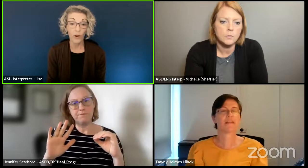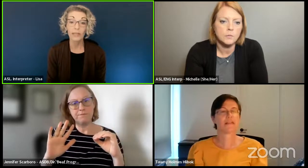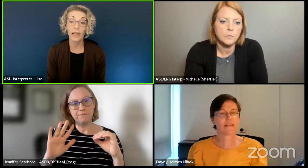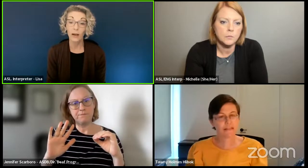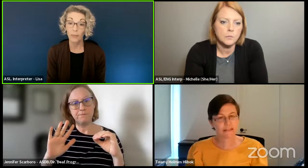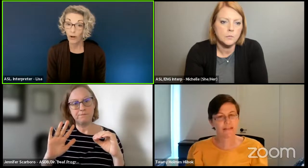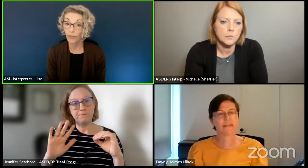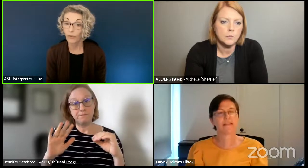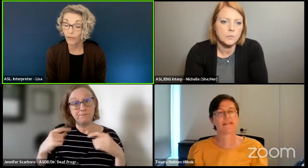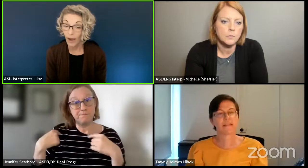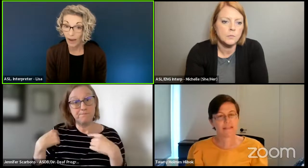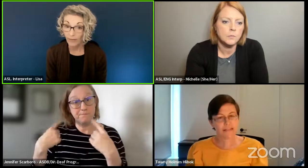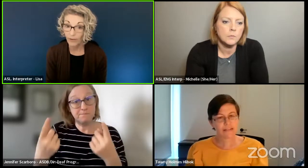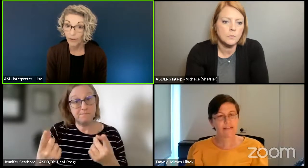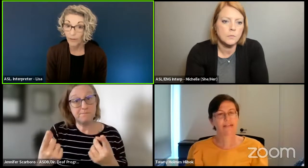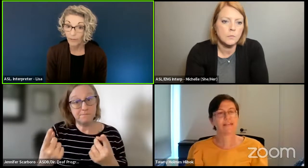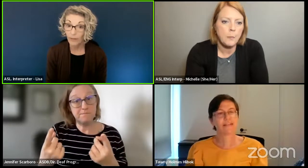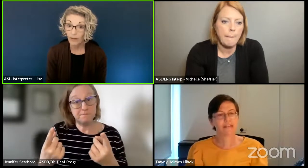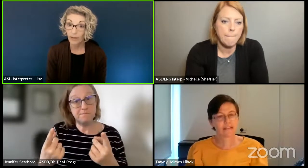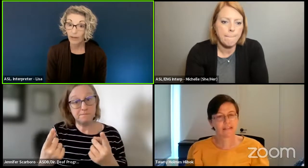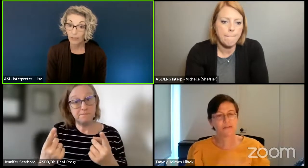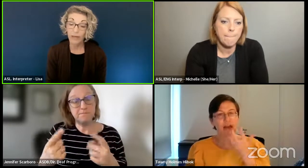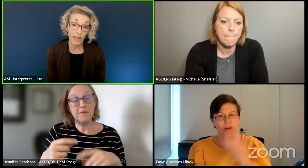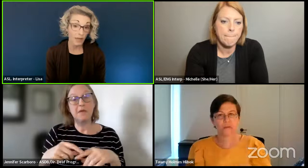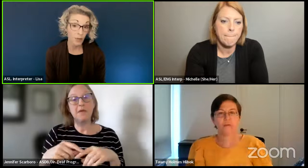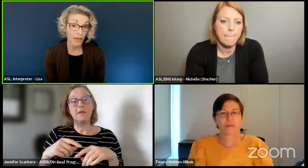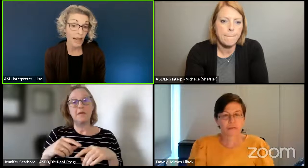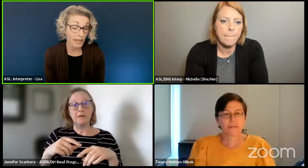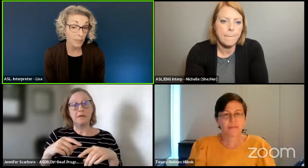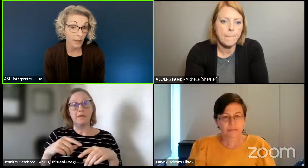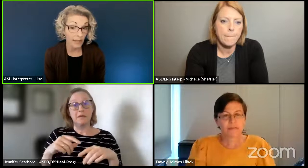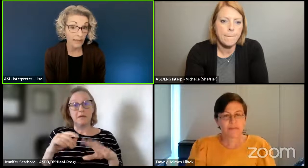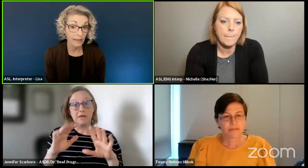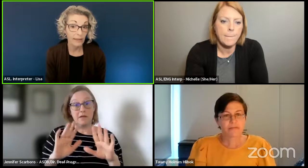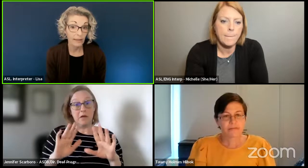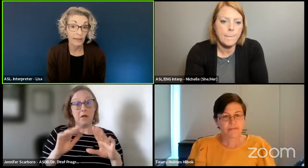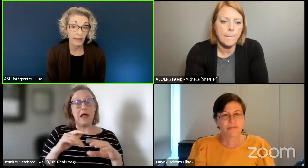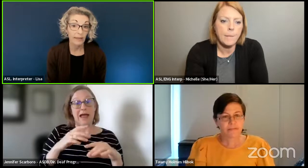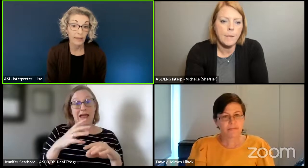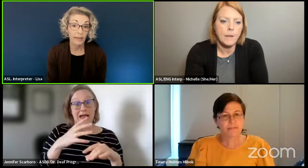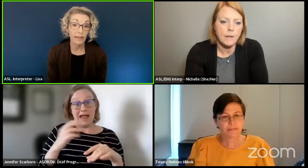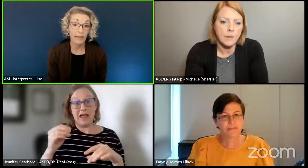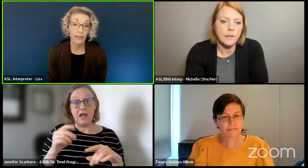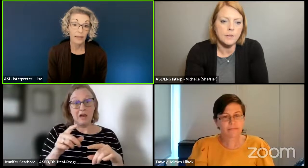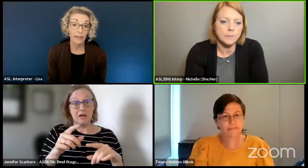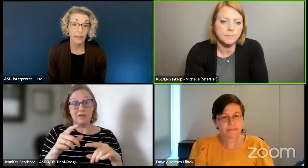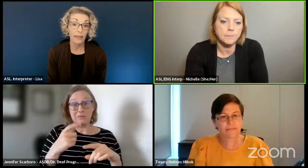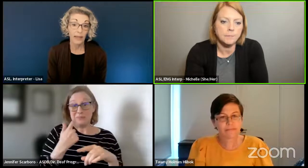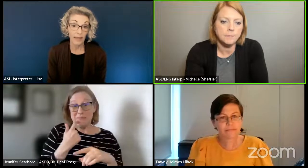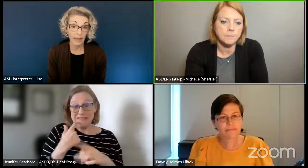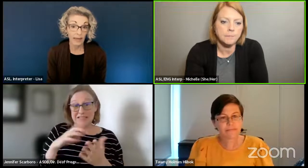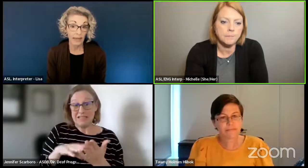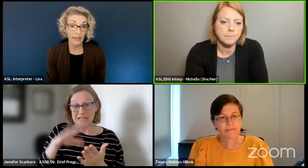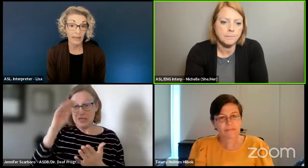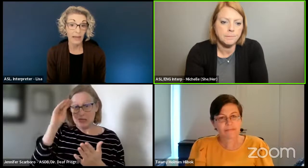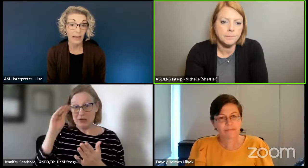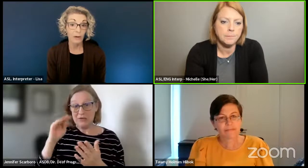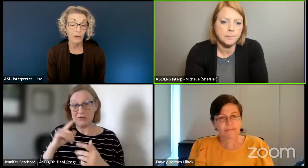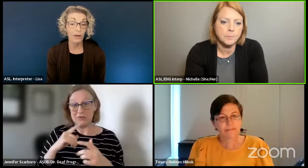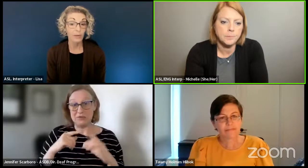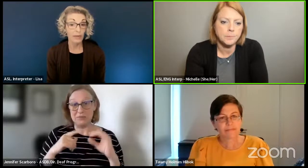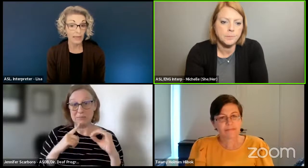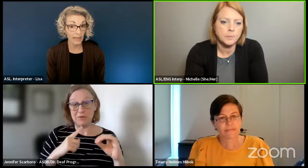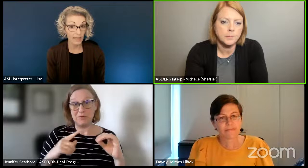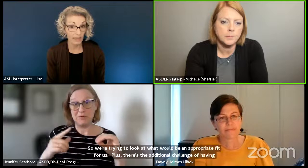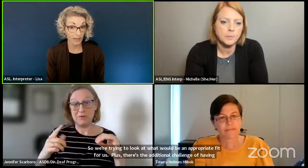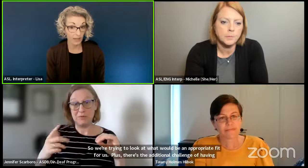be focusing on birth through 5, because that's what it has been. Oh. And